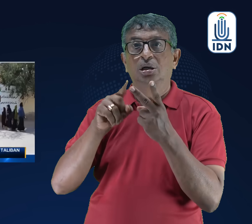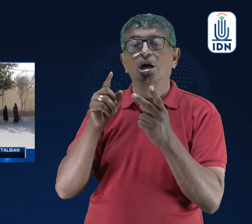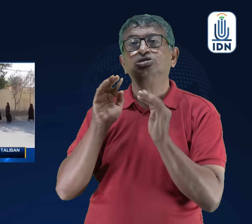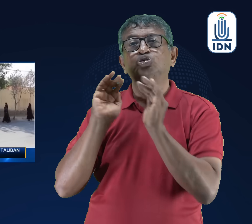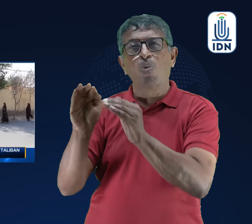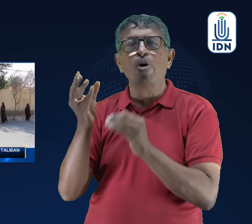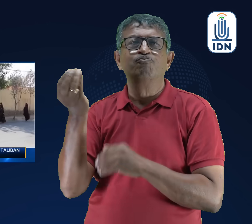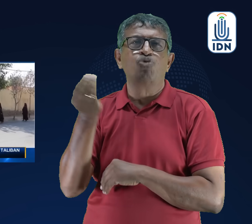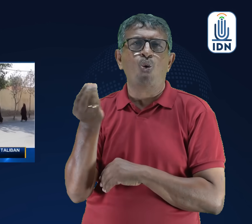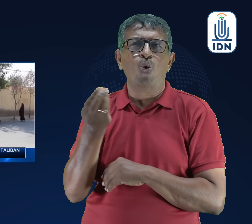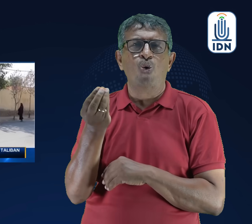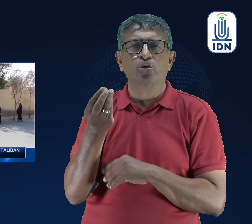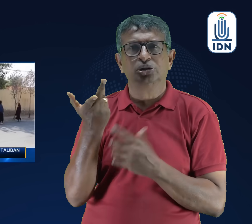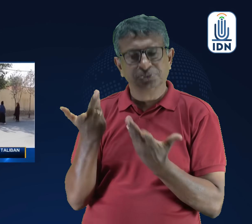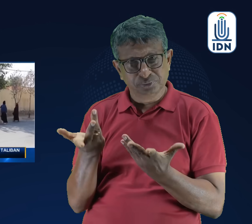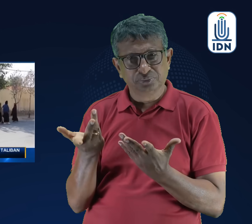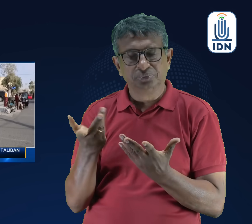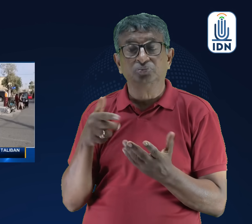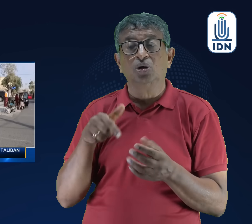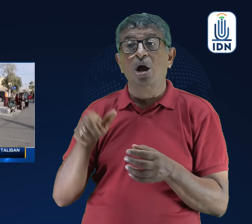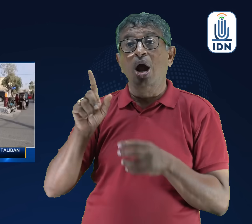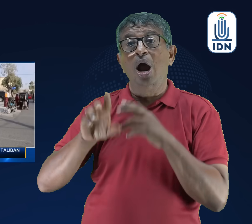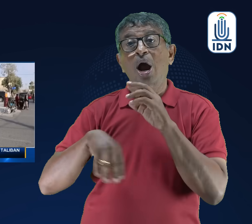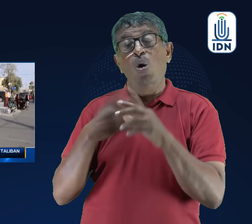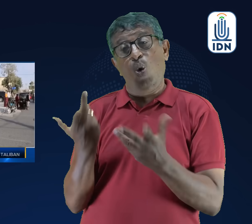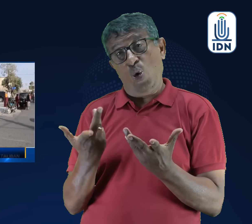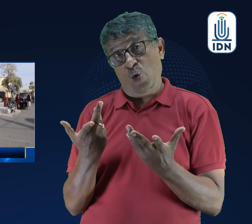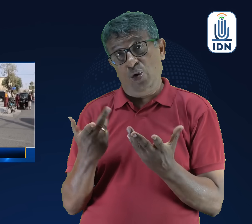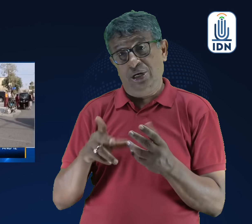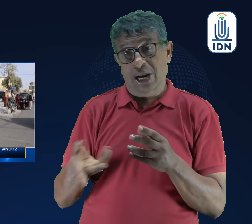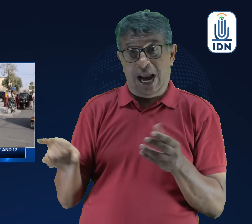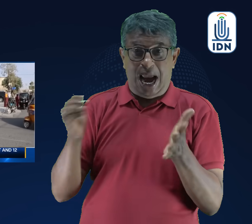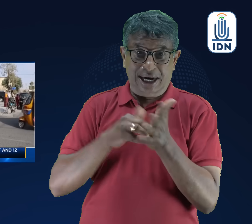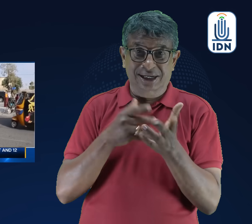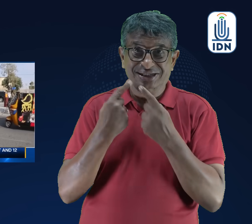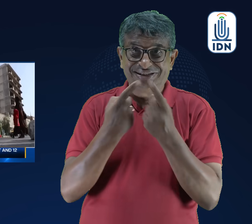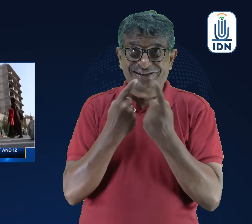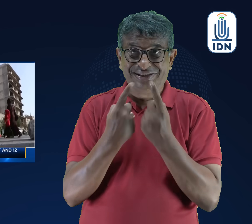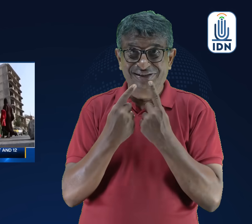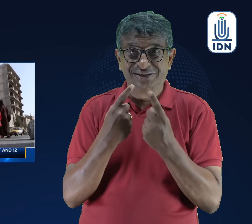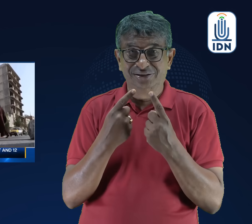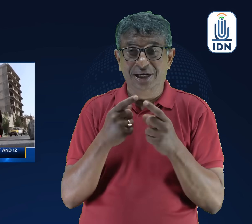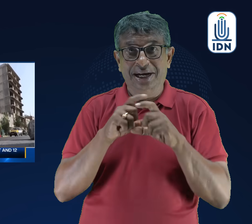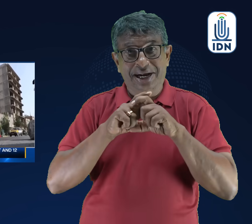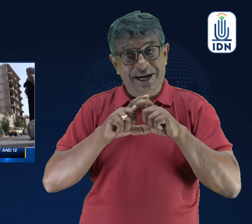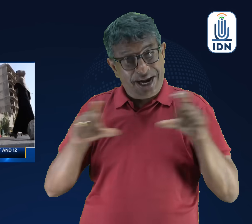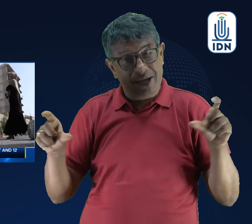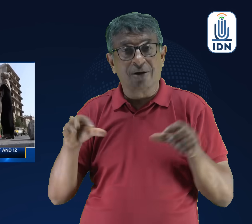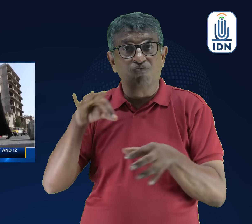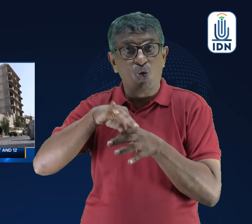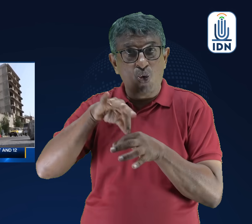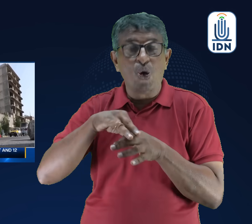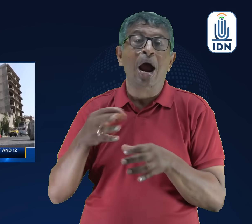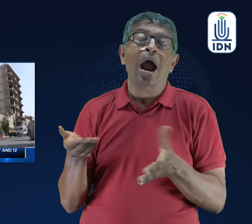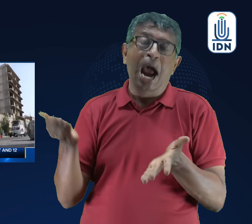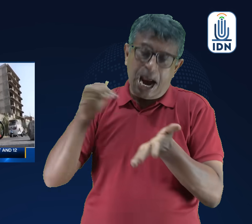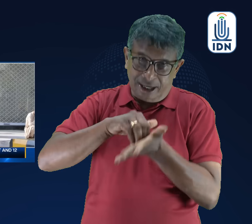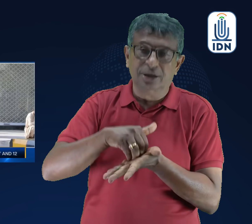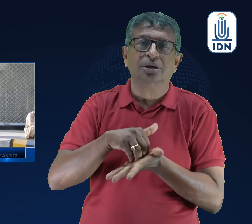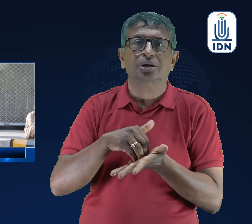they have erased women from public life. No schools, no colleges, no jobs for women. Things are so bad that global courts have stepped in. They have issued a warrant for Taliban leaders.